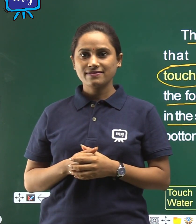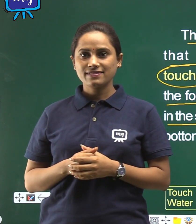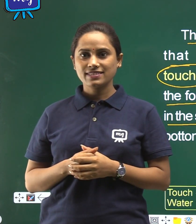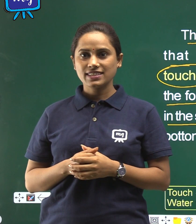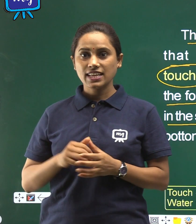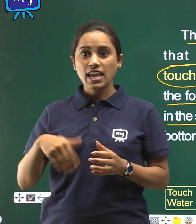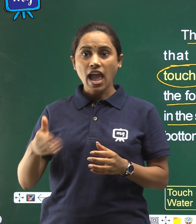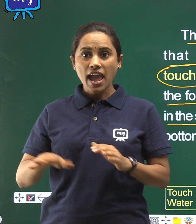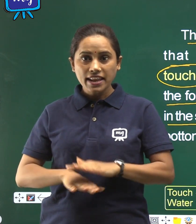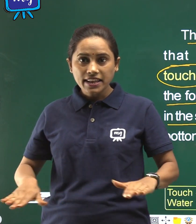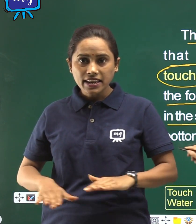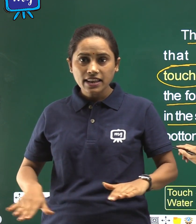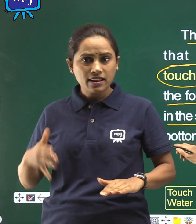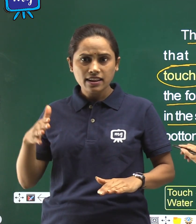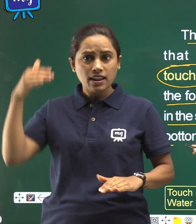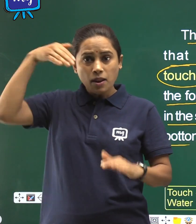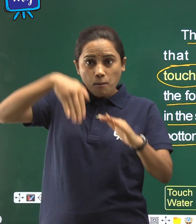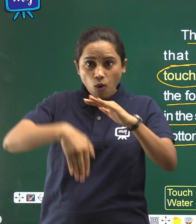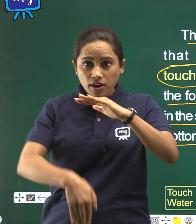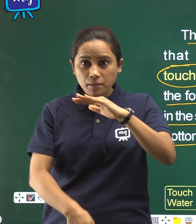and bottomless sea.